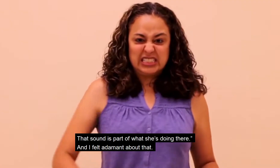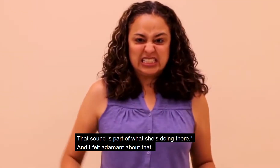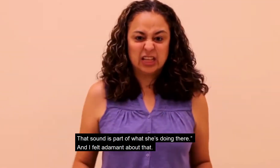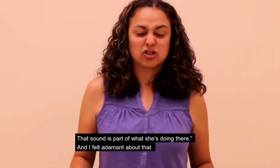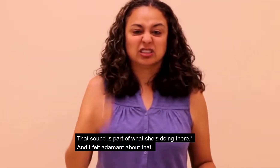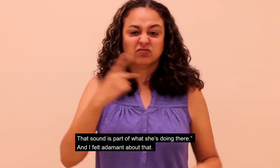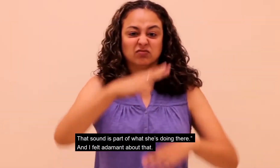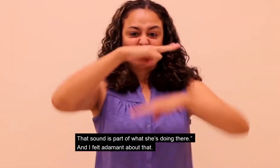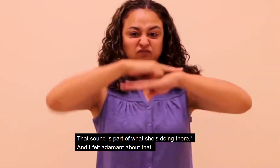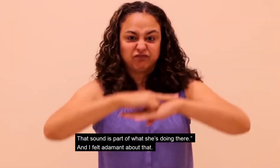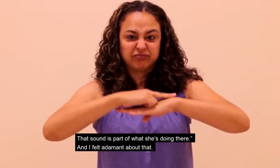I felt adamant about that.